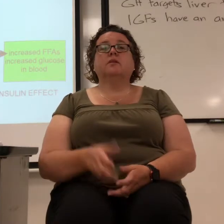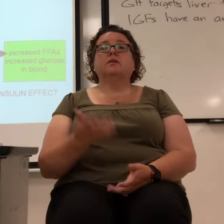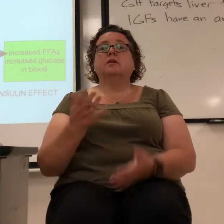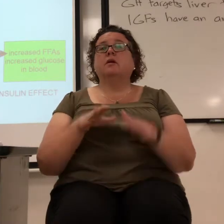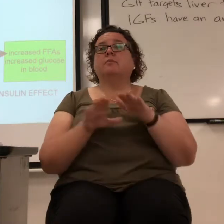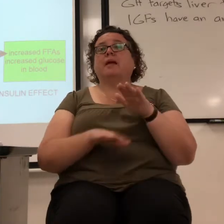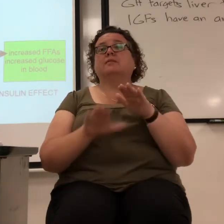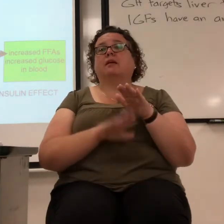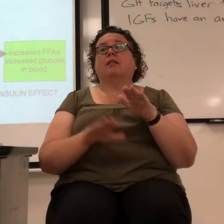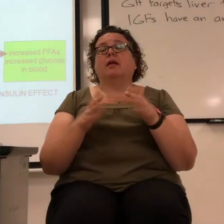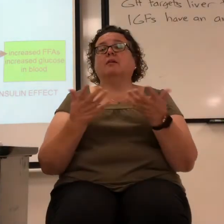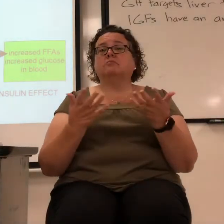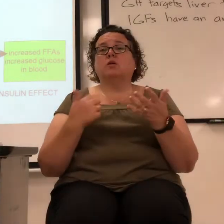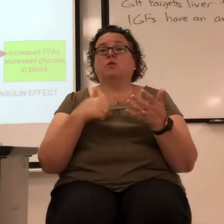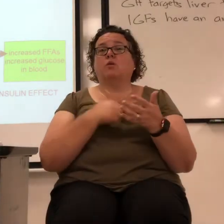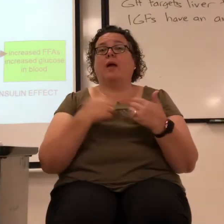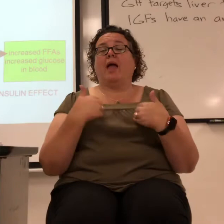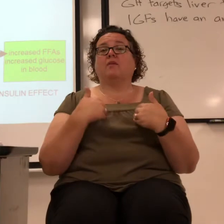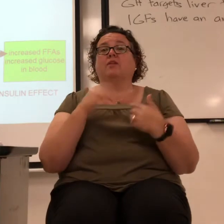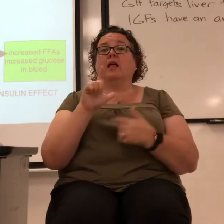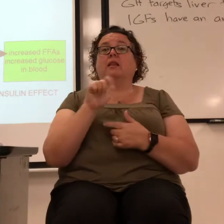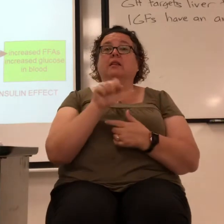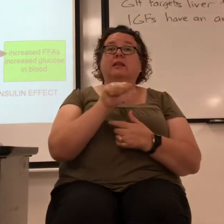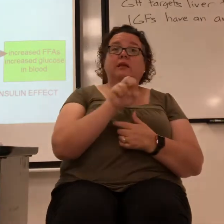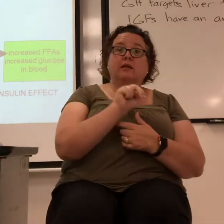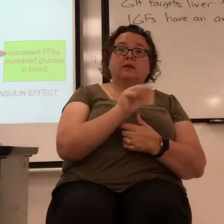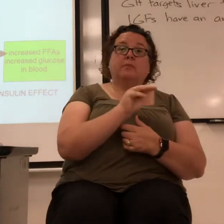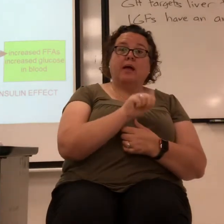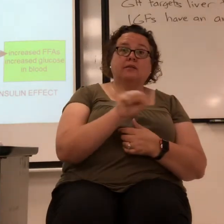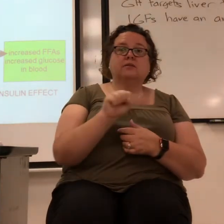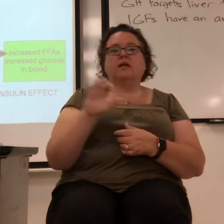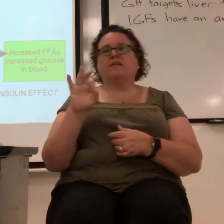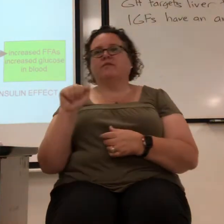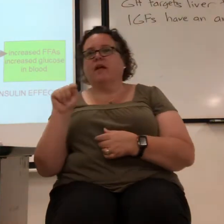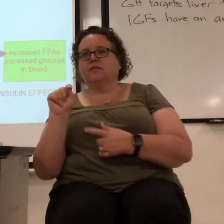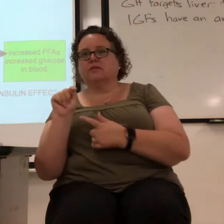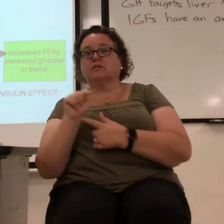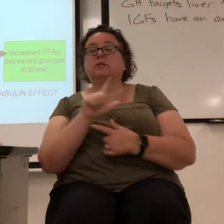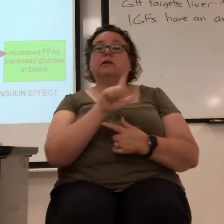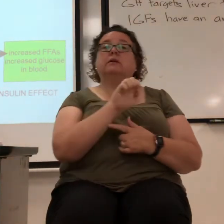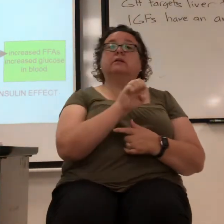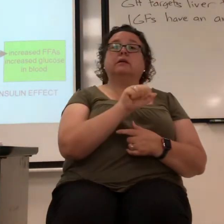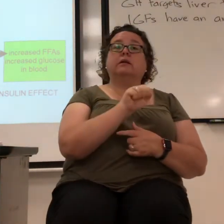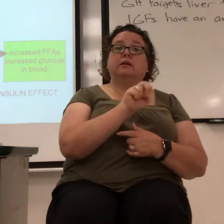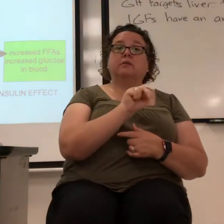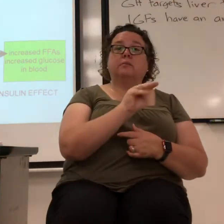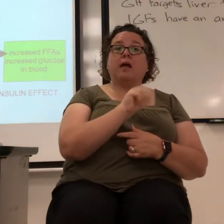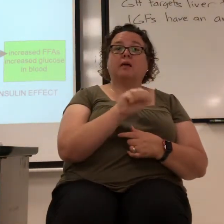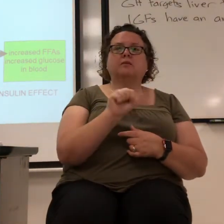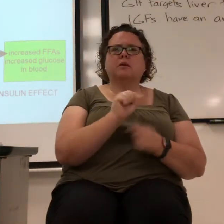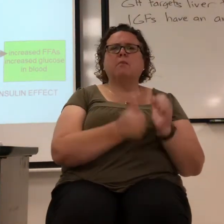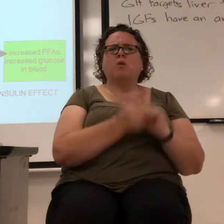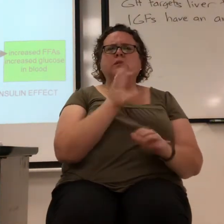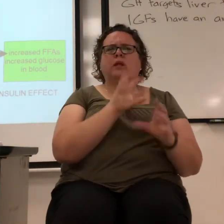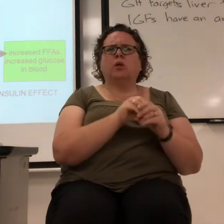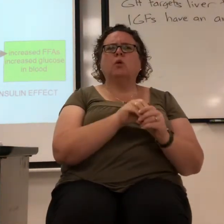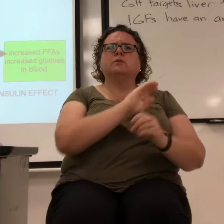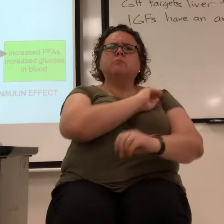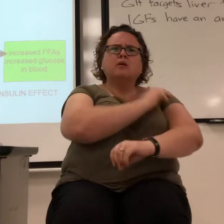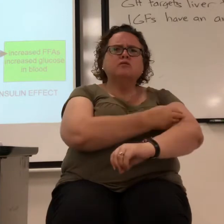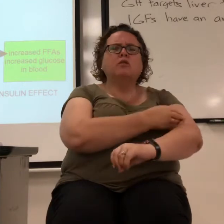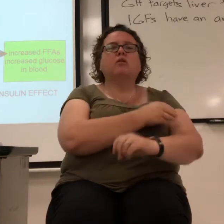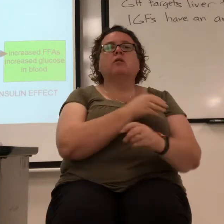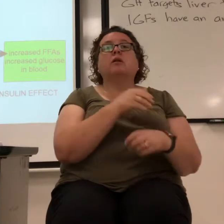Basically, we say you have lean mass and fat. Lean mass includes mostly muscle, but also bone and